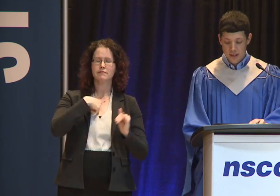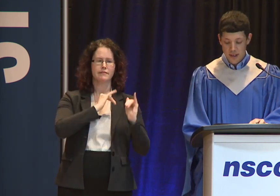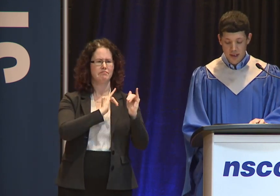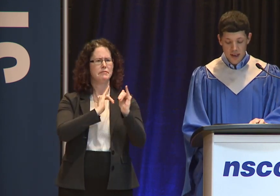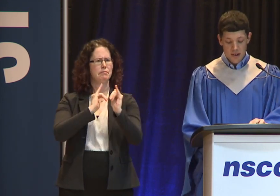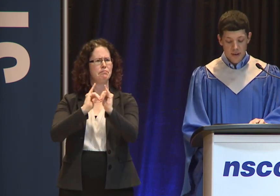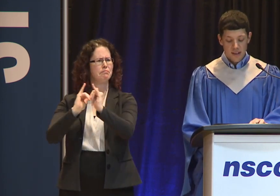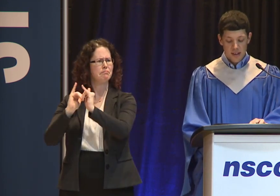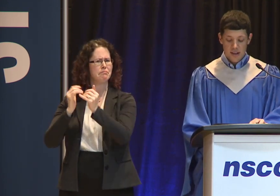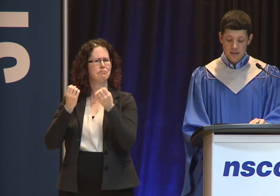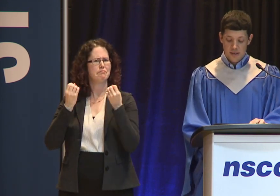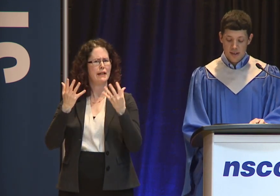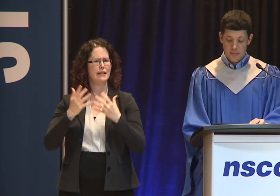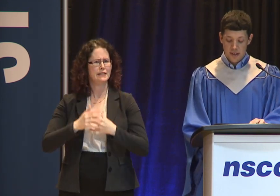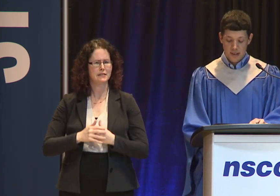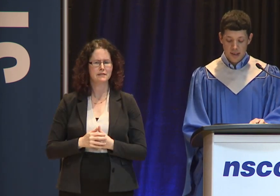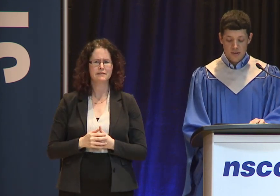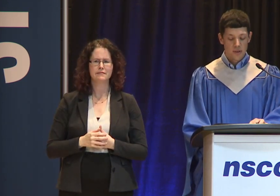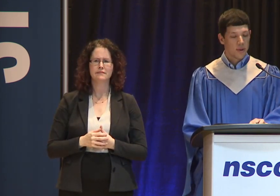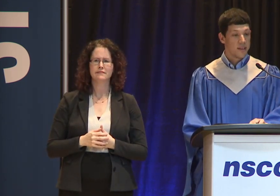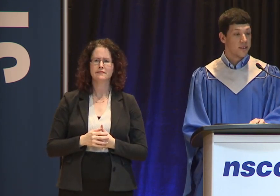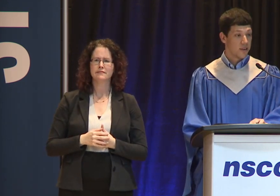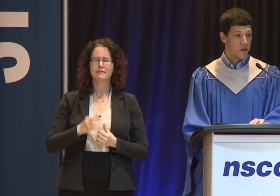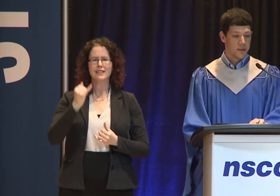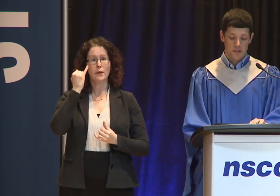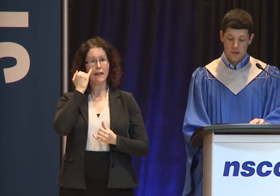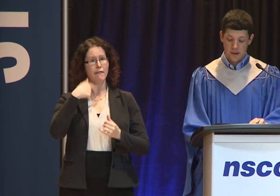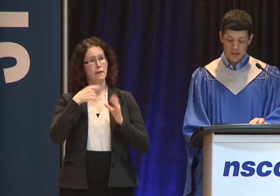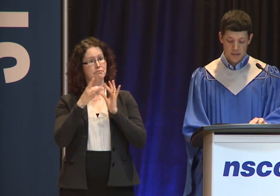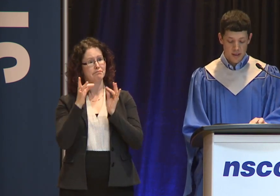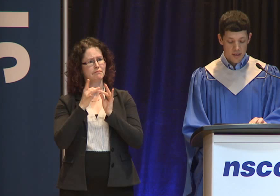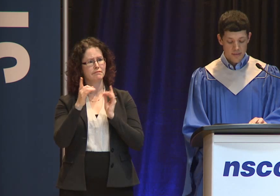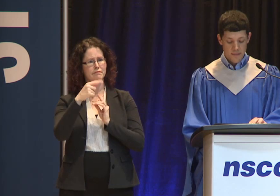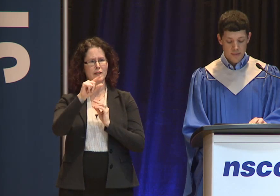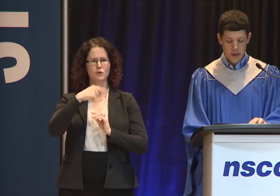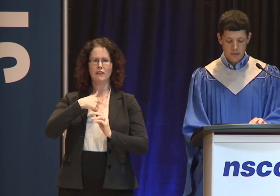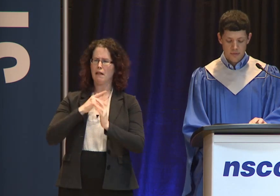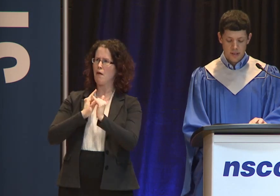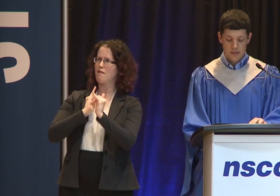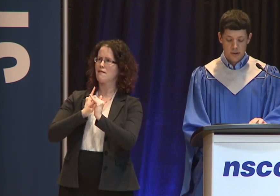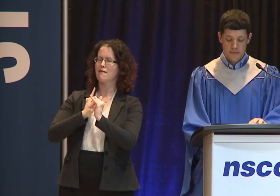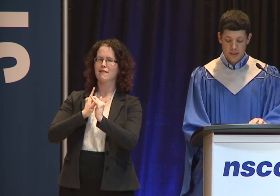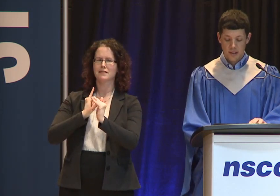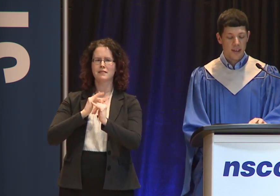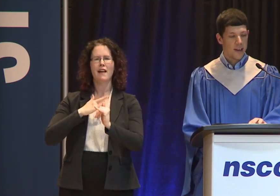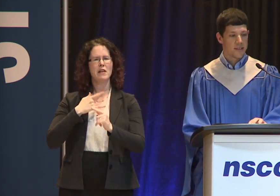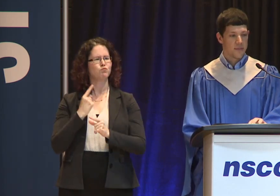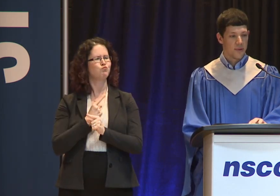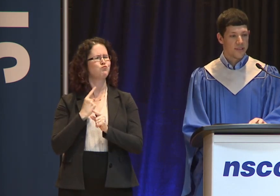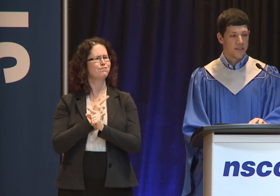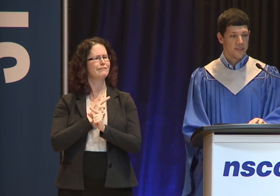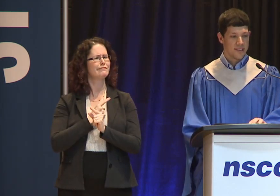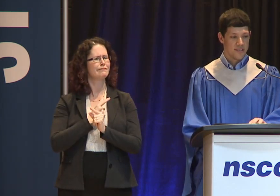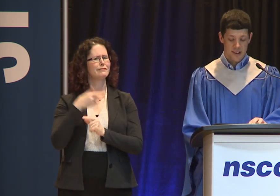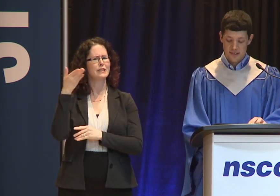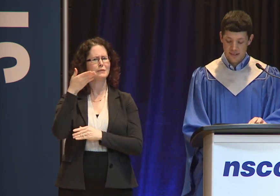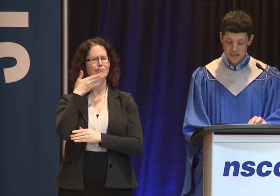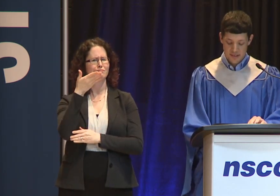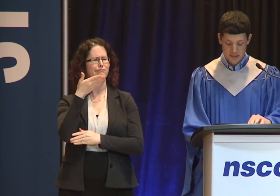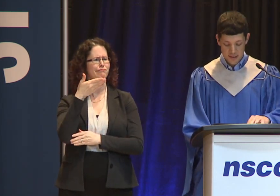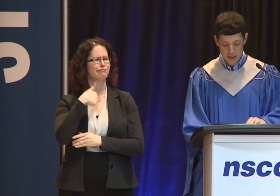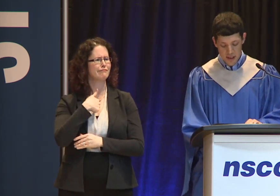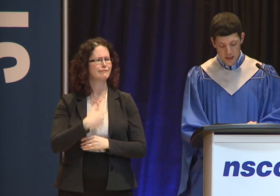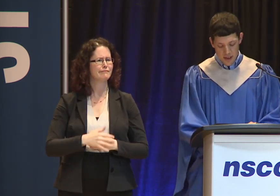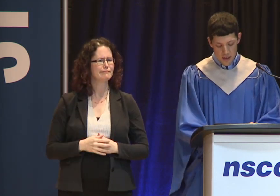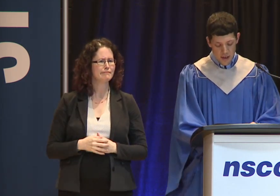journeys. And if I can touch on something that you can relate to your own experience, I will feel as though I've done the class of 2017